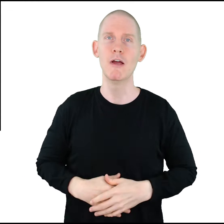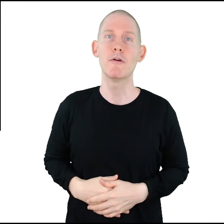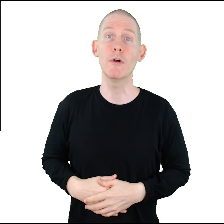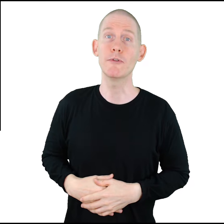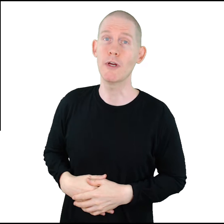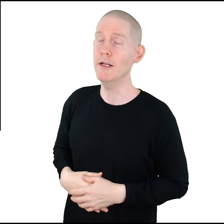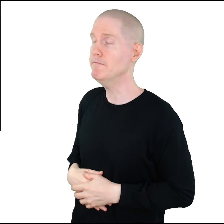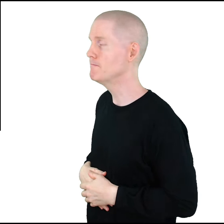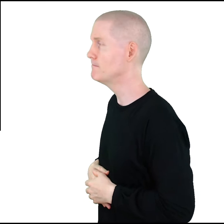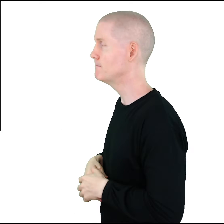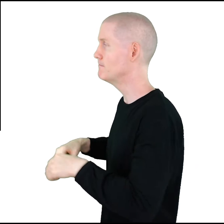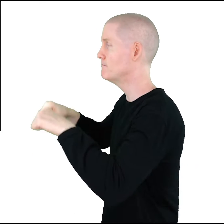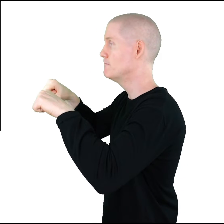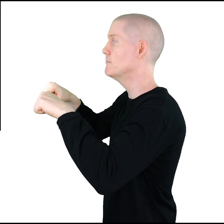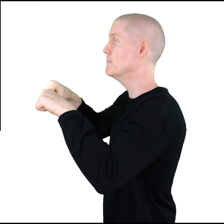From the side.